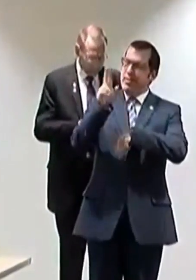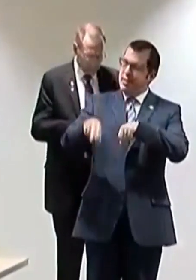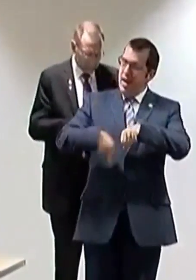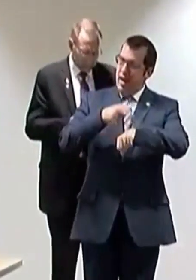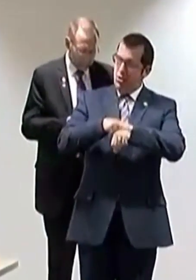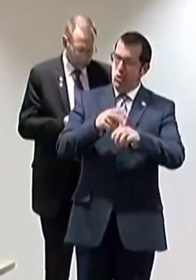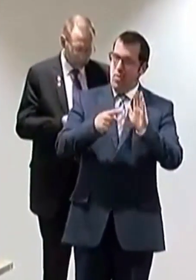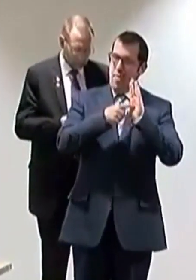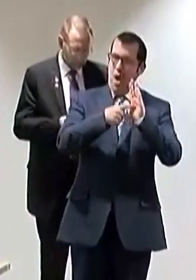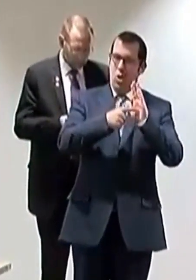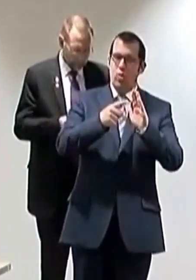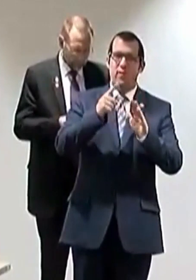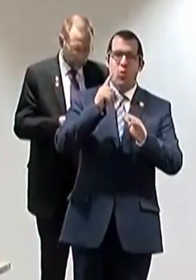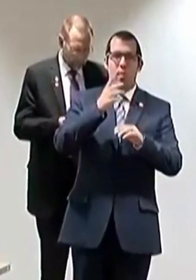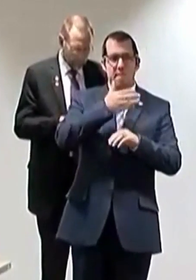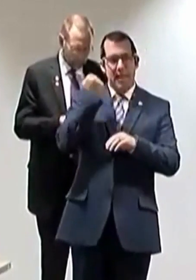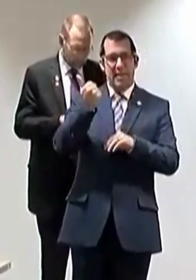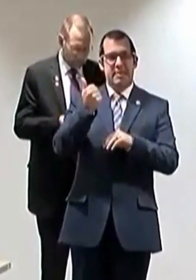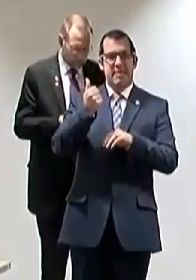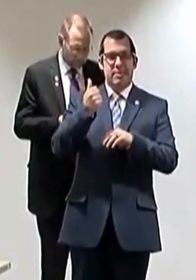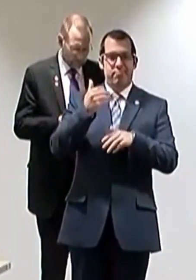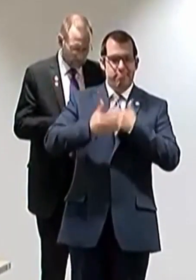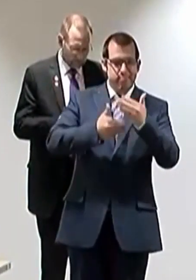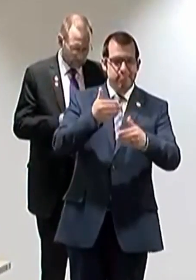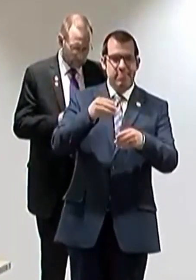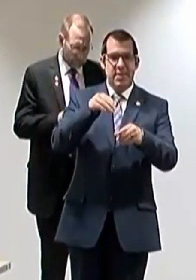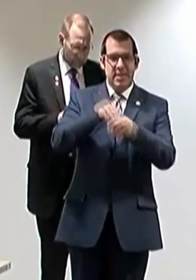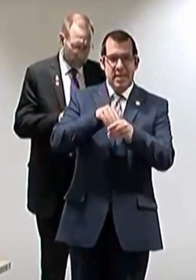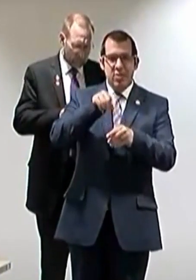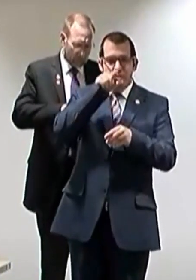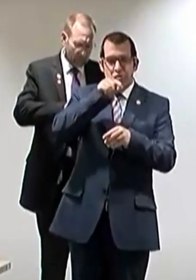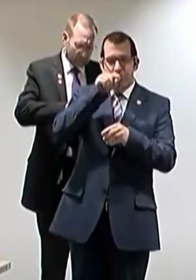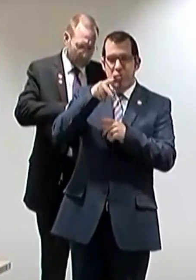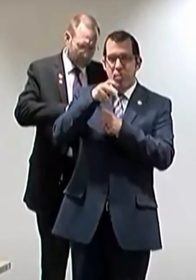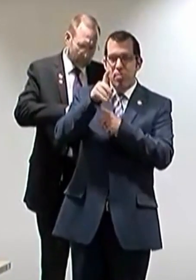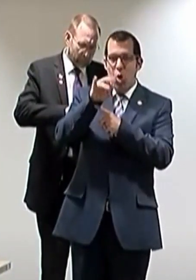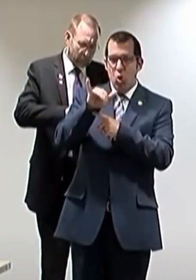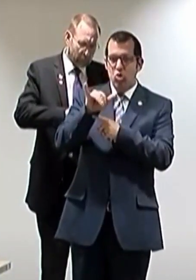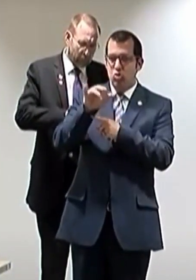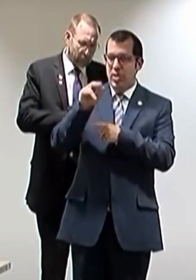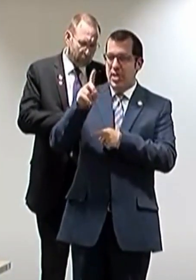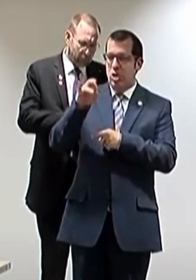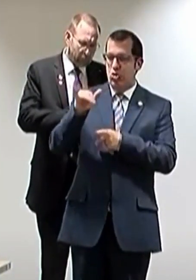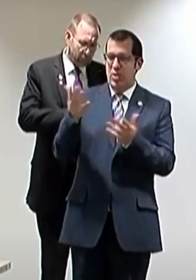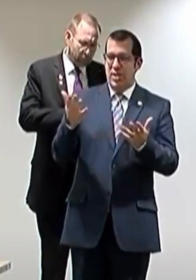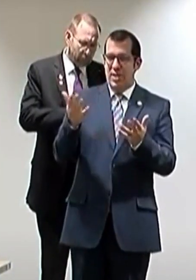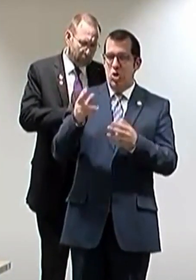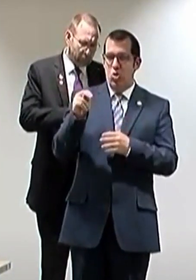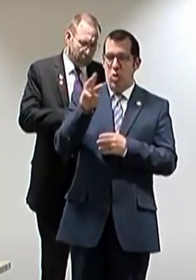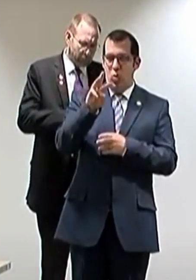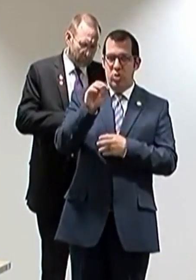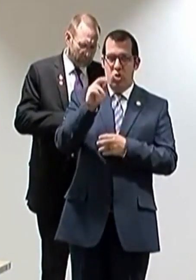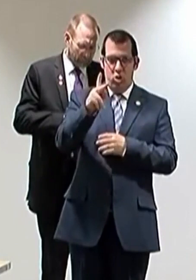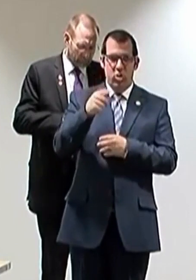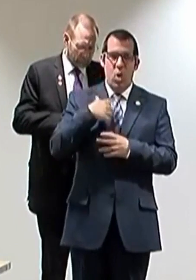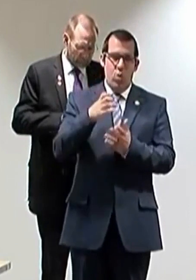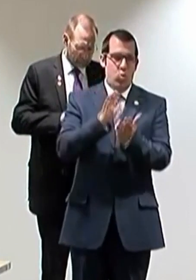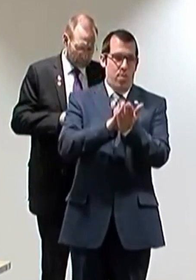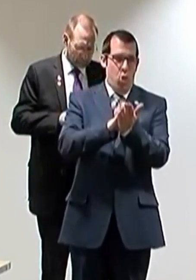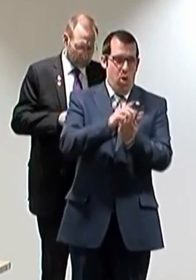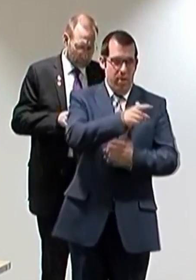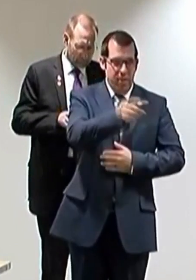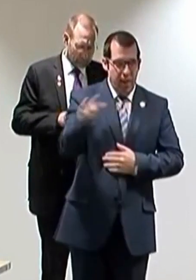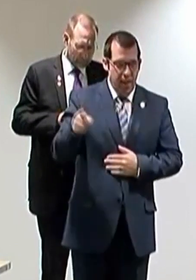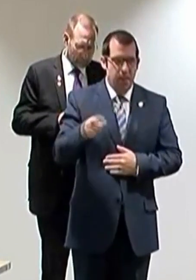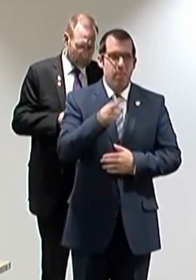best practices in the poultry industry from their companies right here in Northwest Arkansas, and I want to applaud them. They